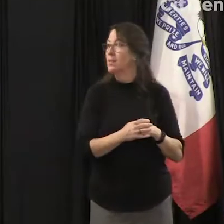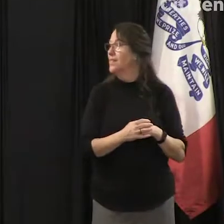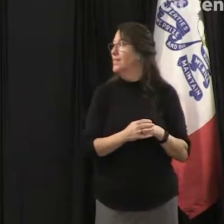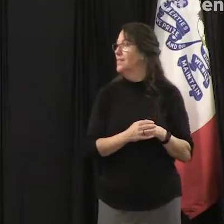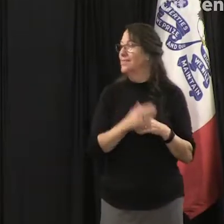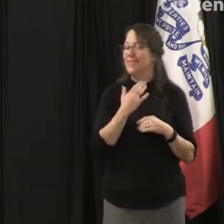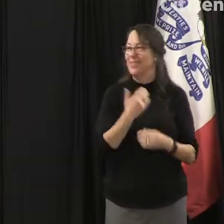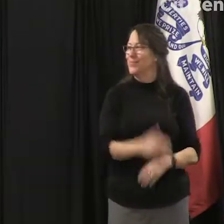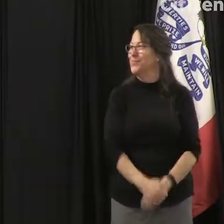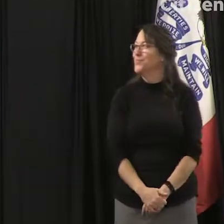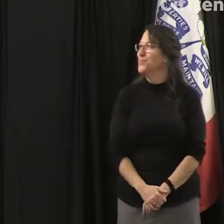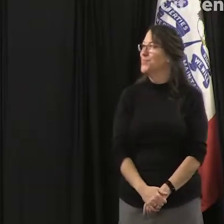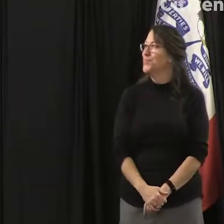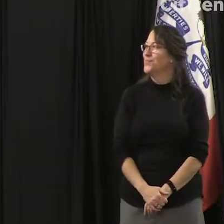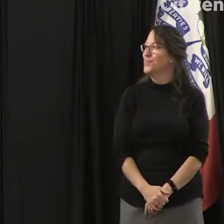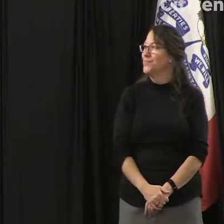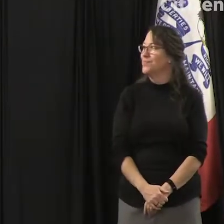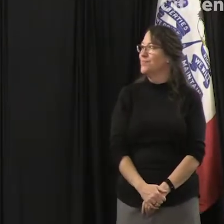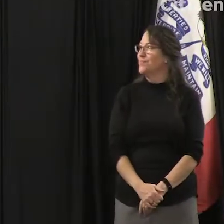Thank you.